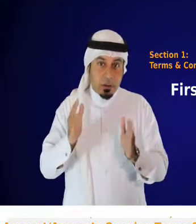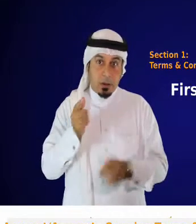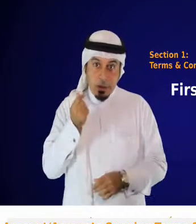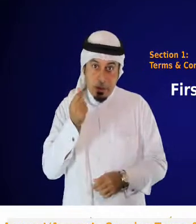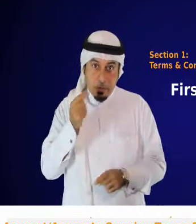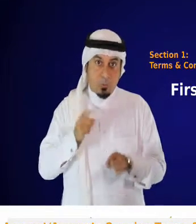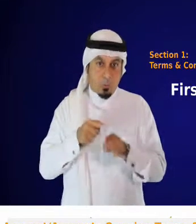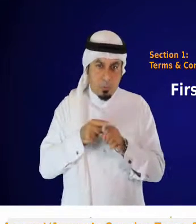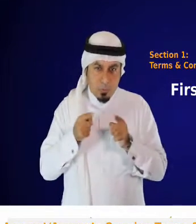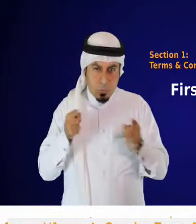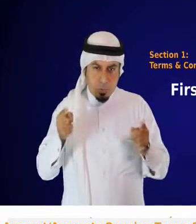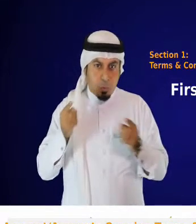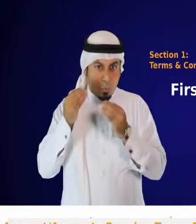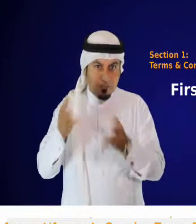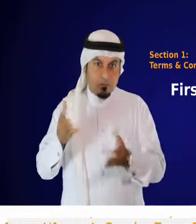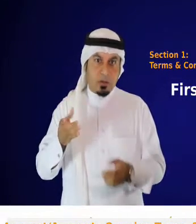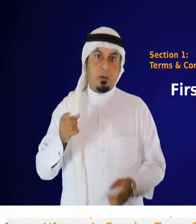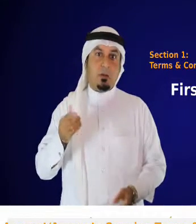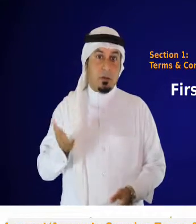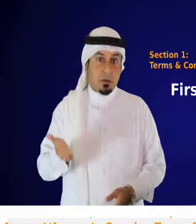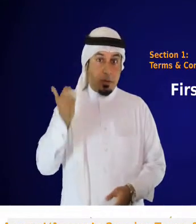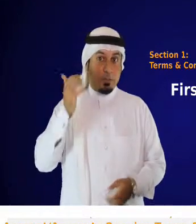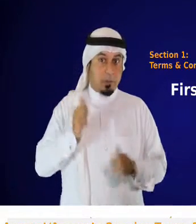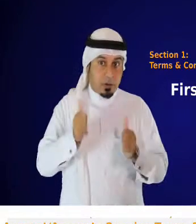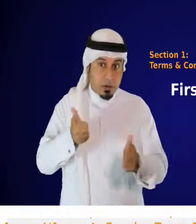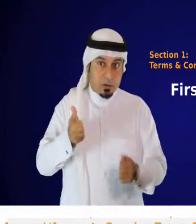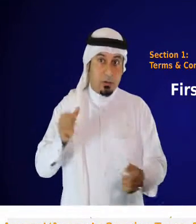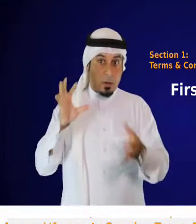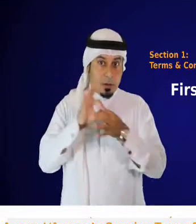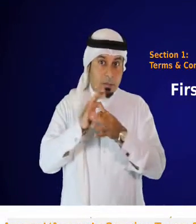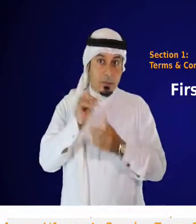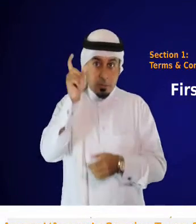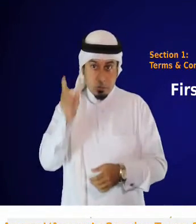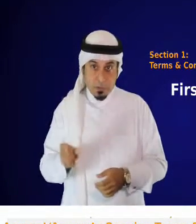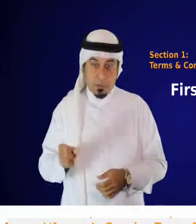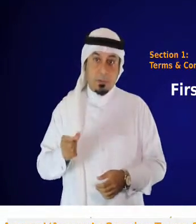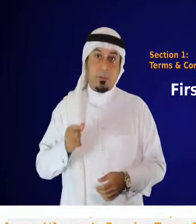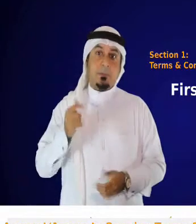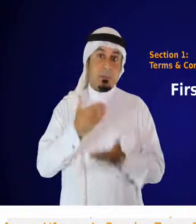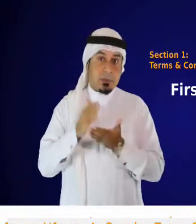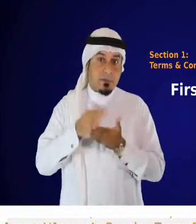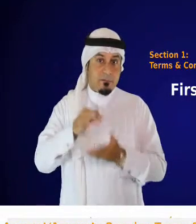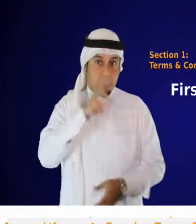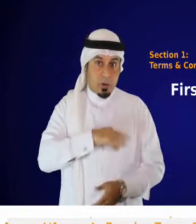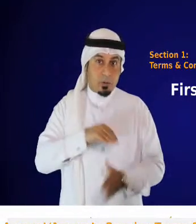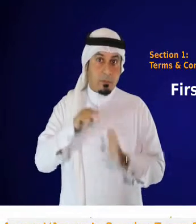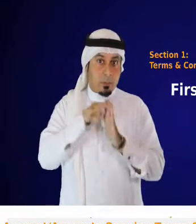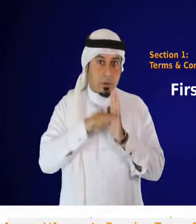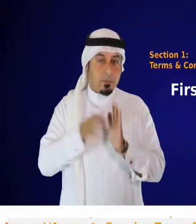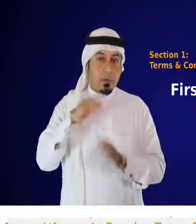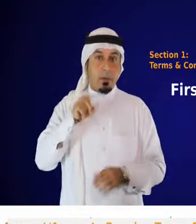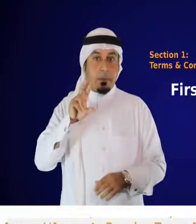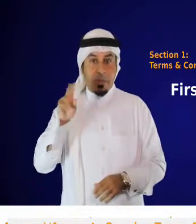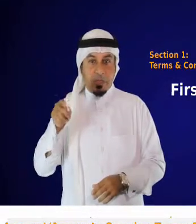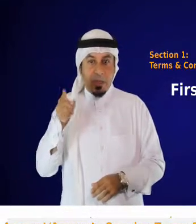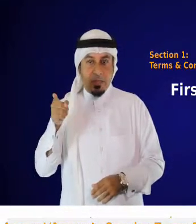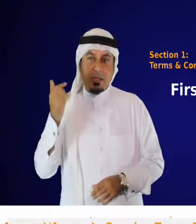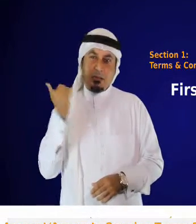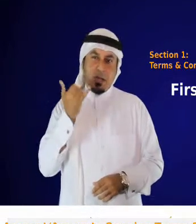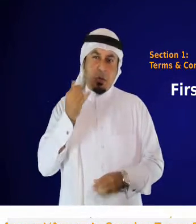decide, the customer undertakes to pay interest on such overdraft at the rate specified by the bank from time to time. Interest